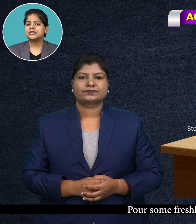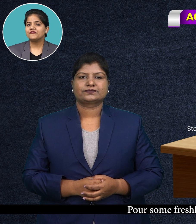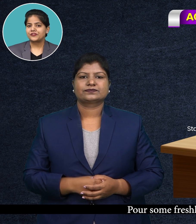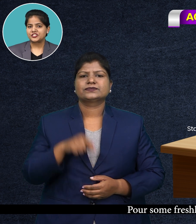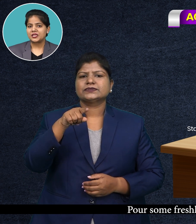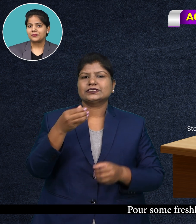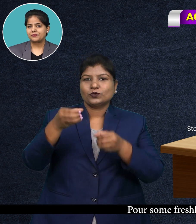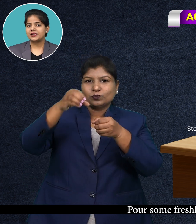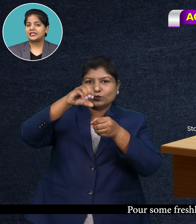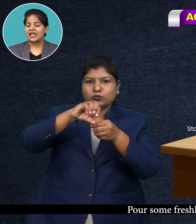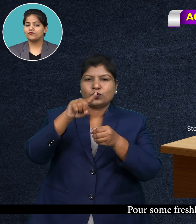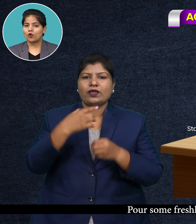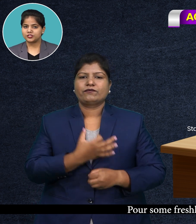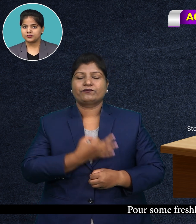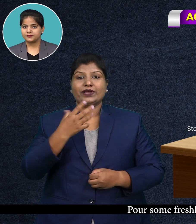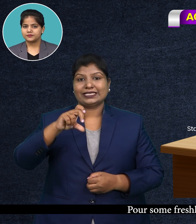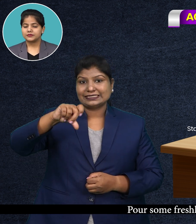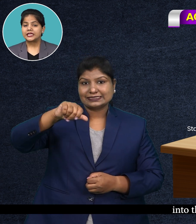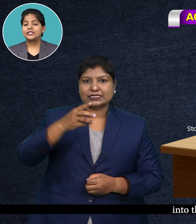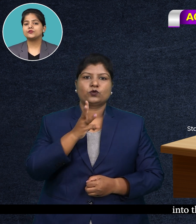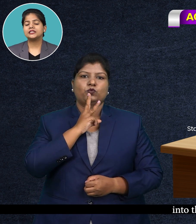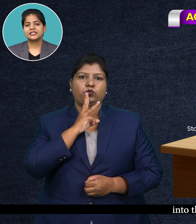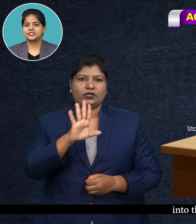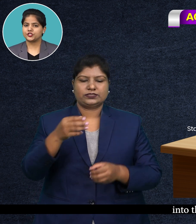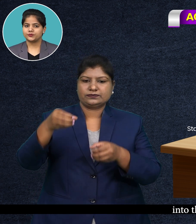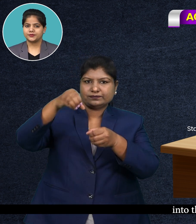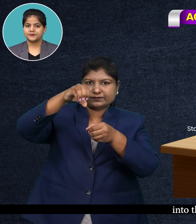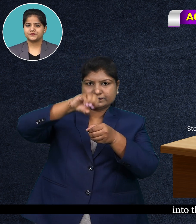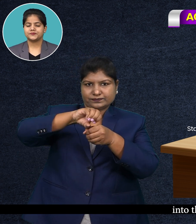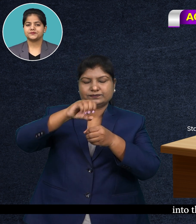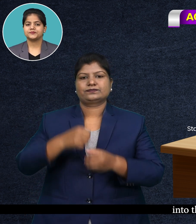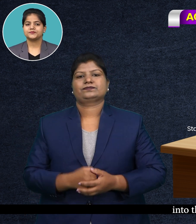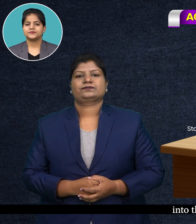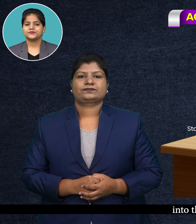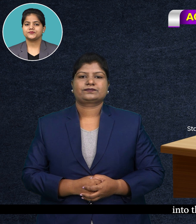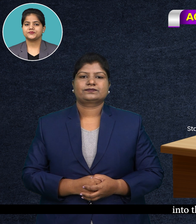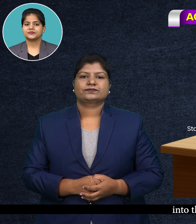Pour some freshly prepared lime water into the test tube.